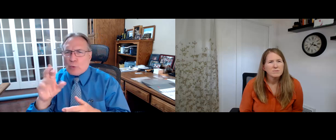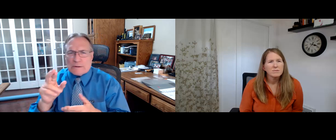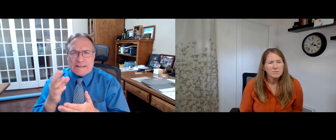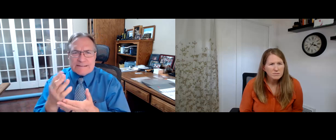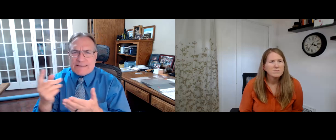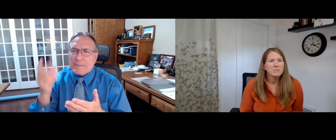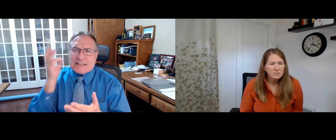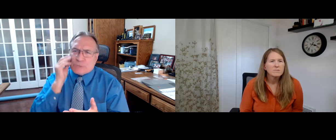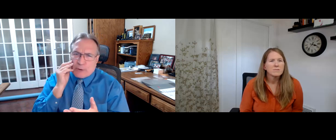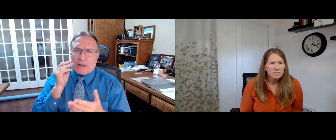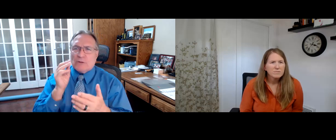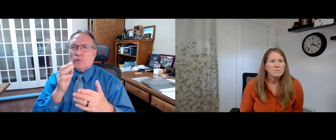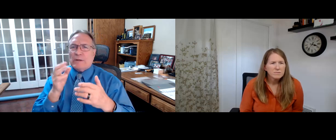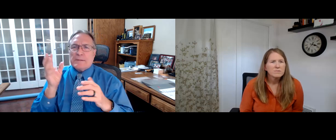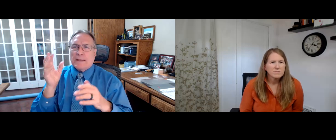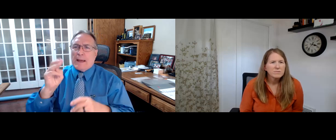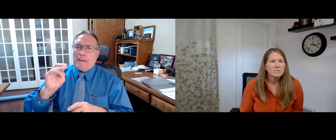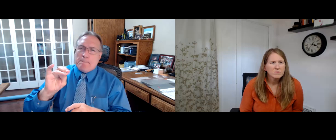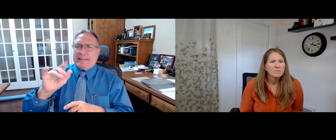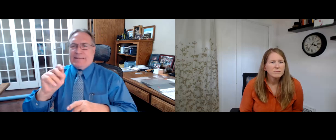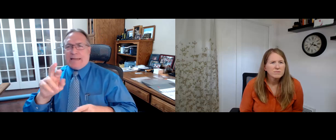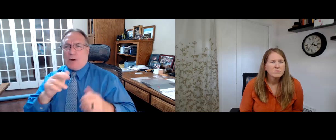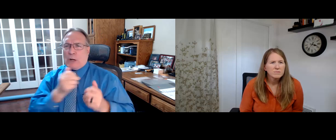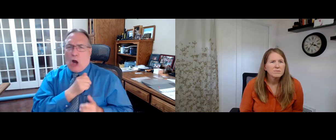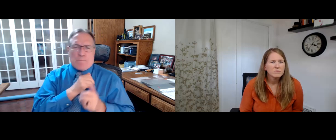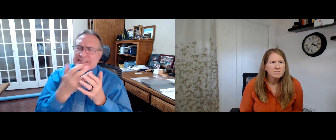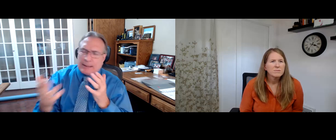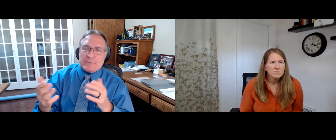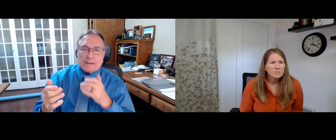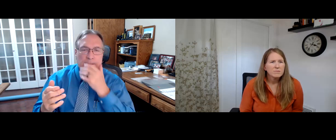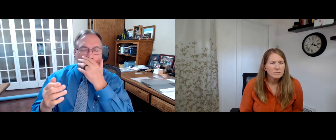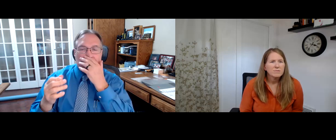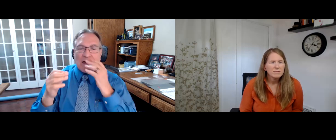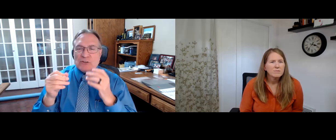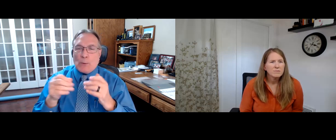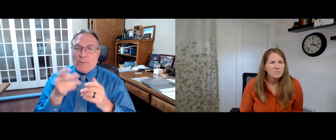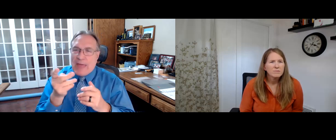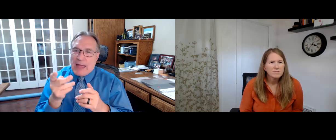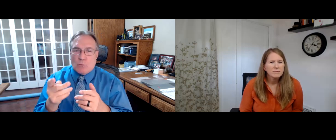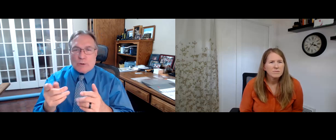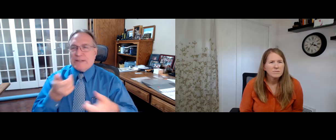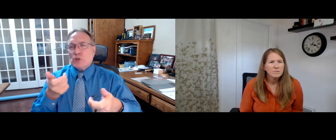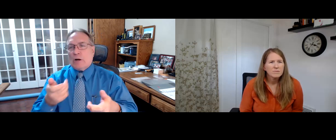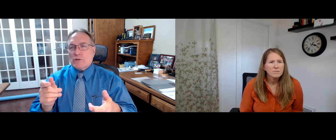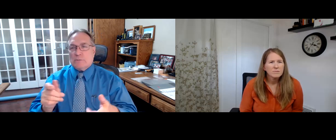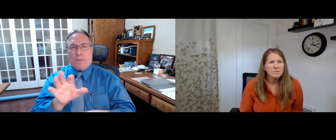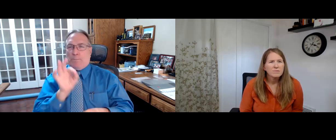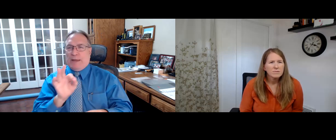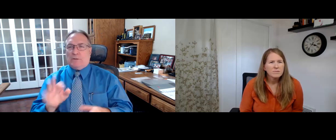or some experience with military army something. And so they were in charge. They were picked and